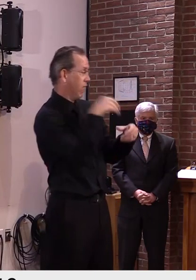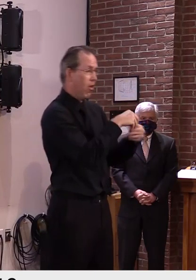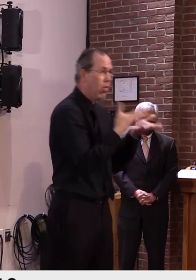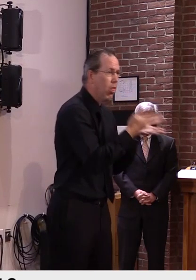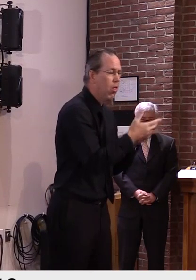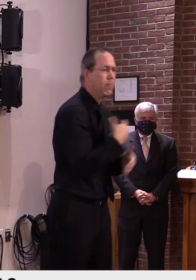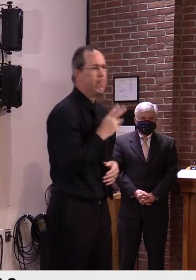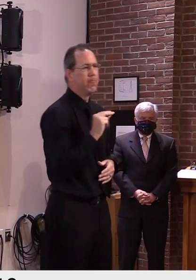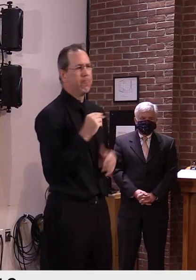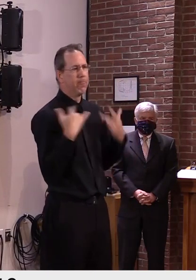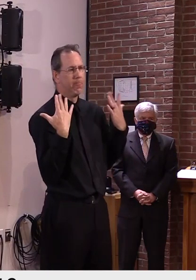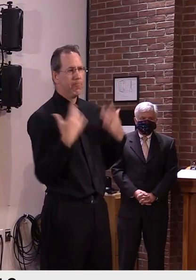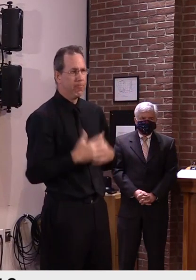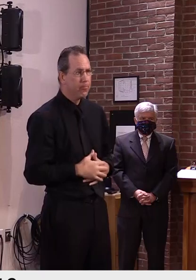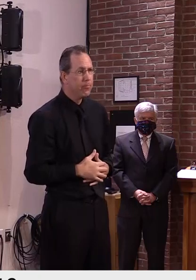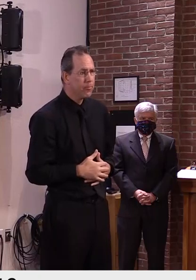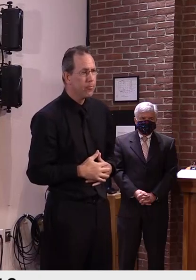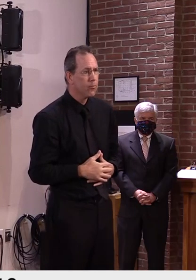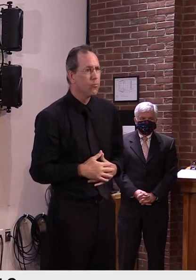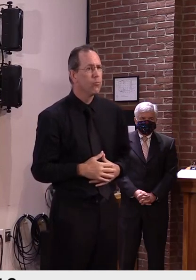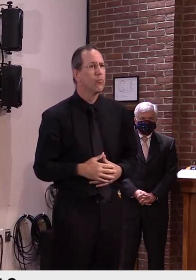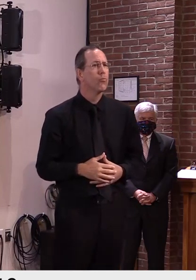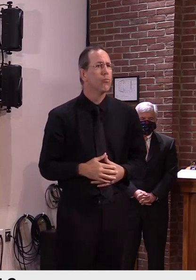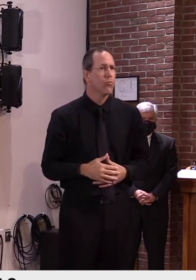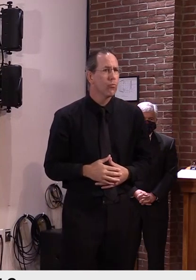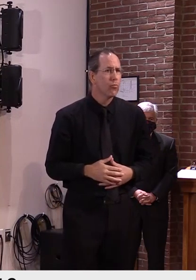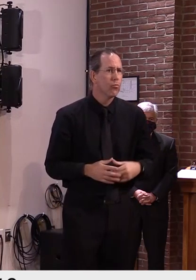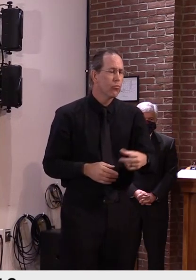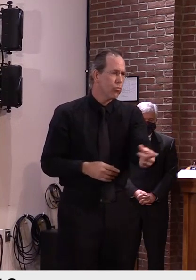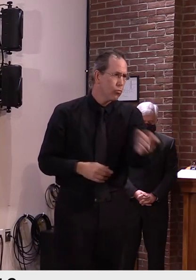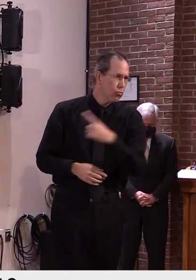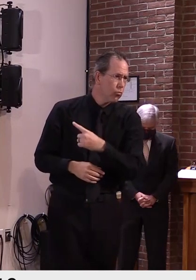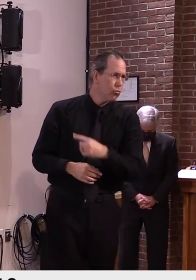And finally, on the Supreme Court